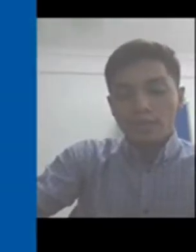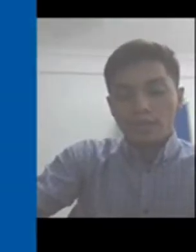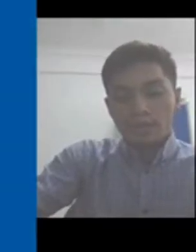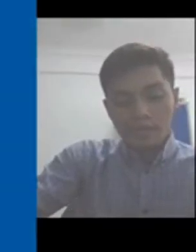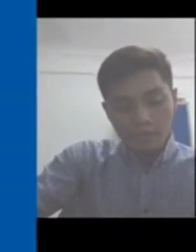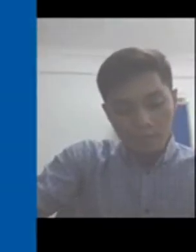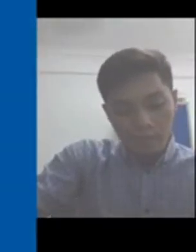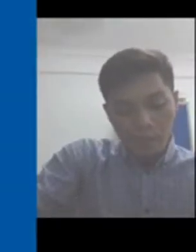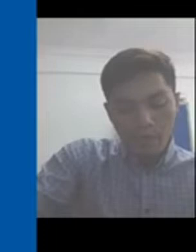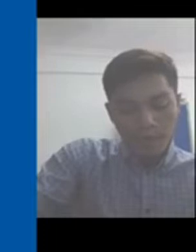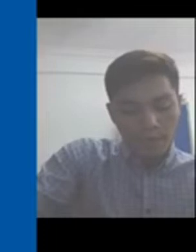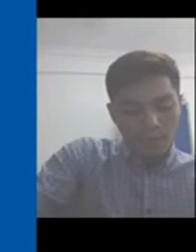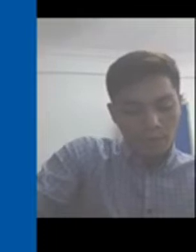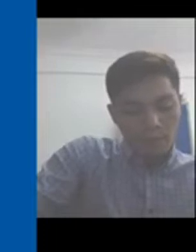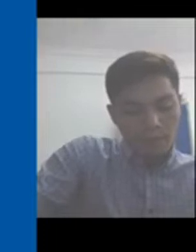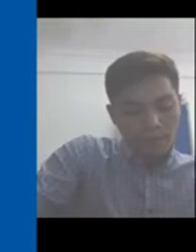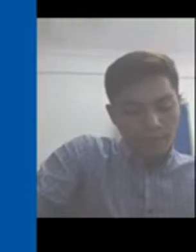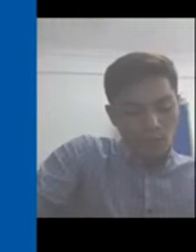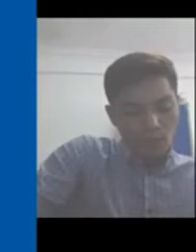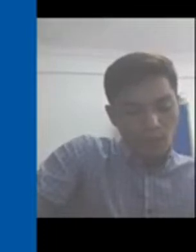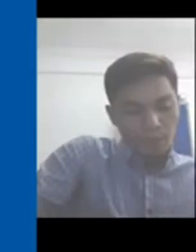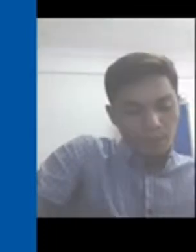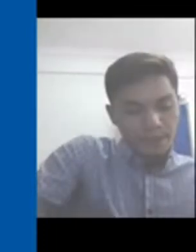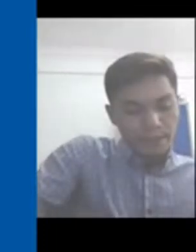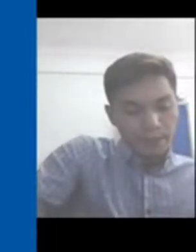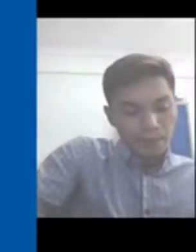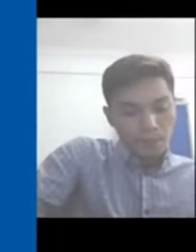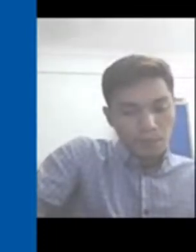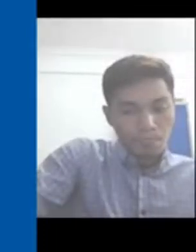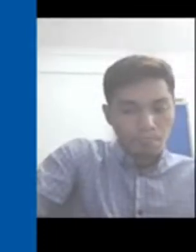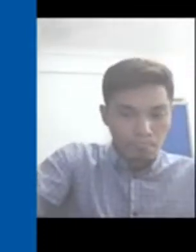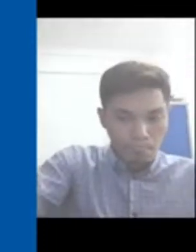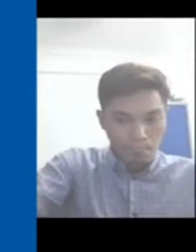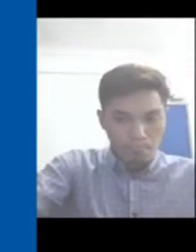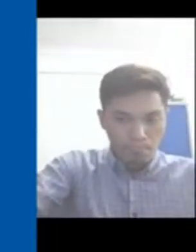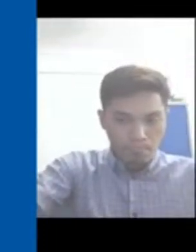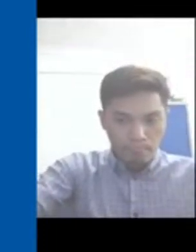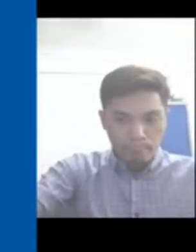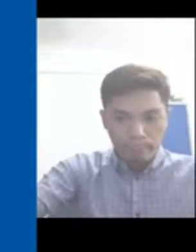So the mobile apps will be sent to the PC.